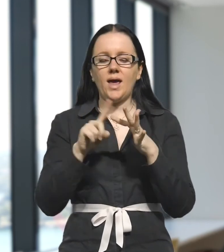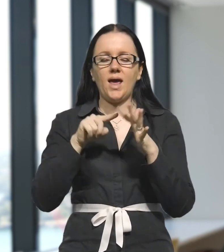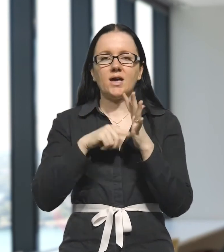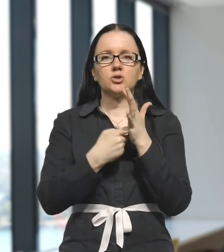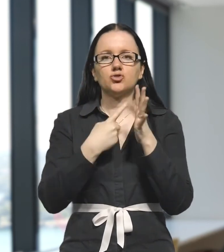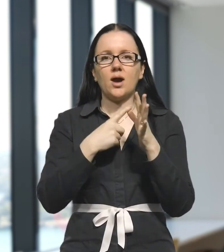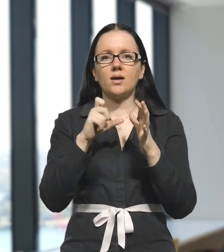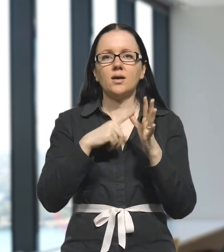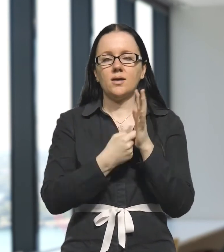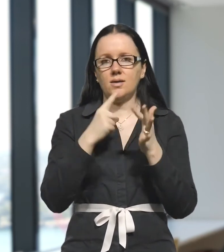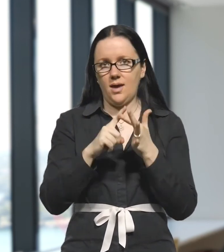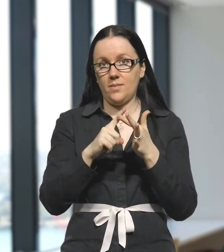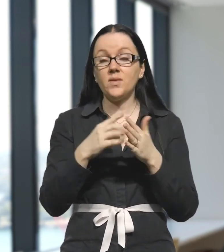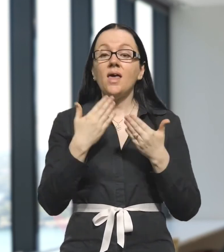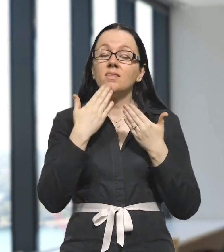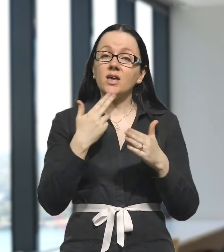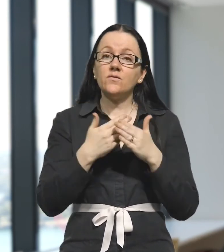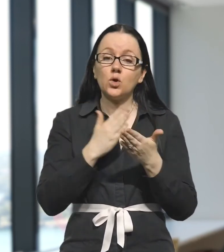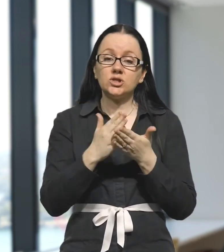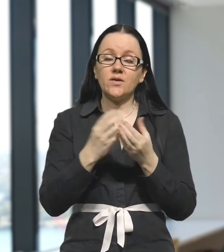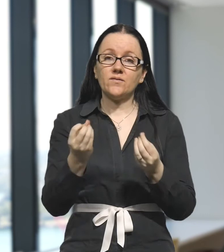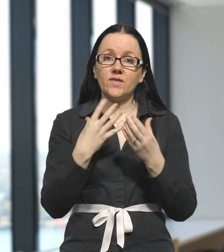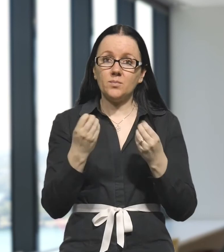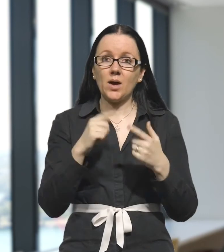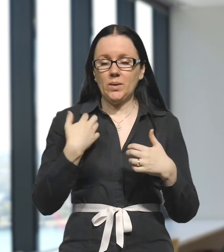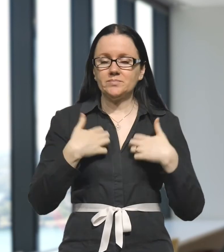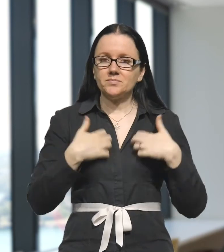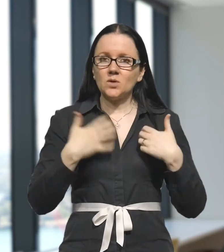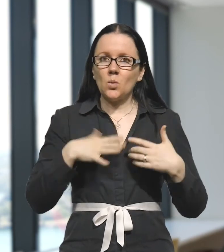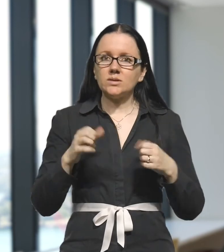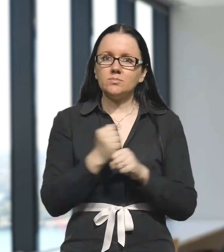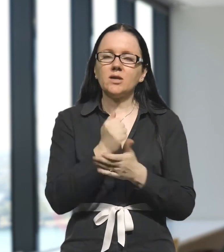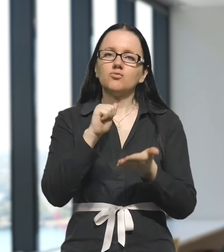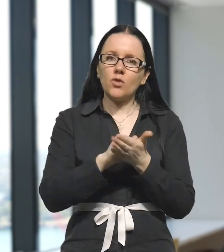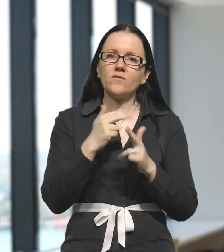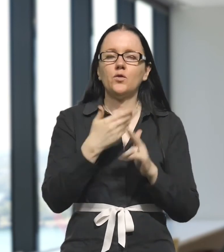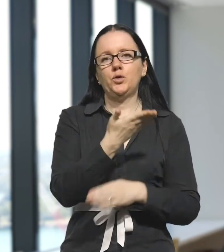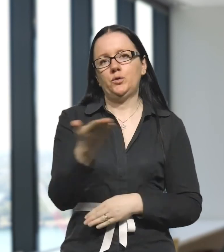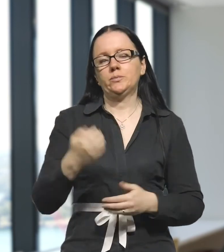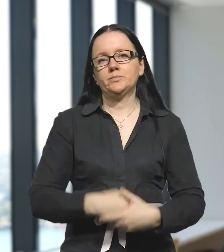taking the time to share your feedback with us, and we look forward to the opportunity to put things right for you.